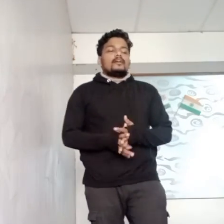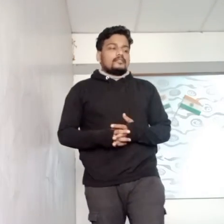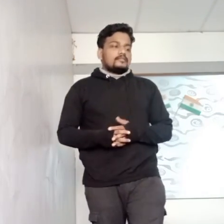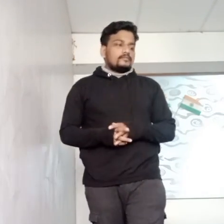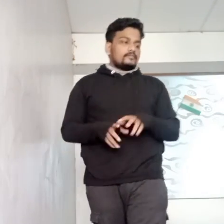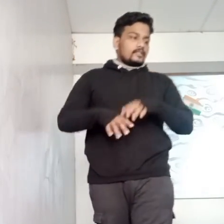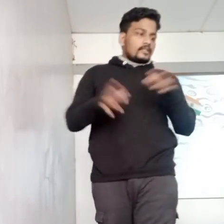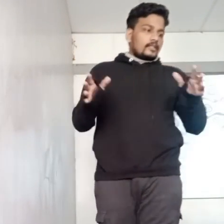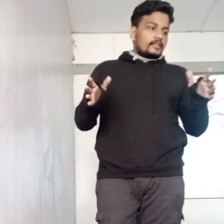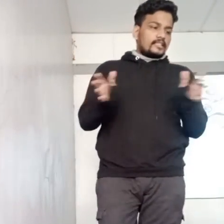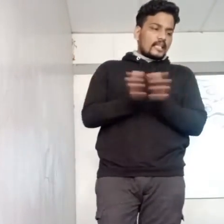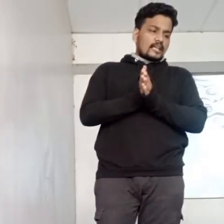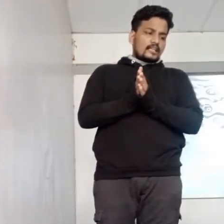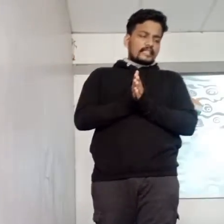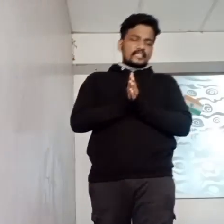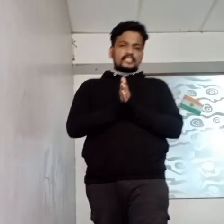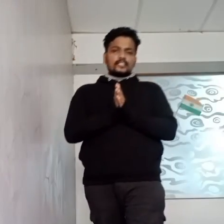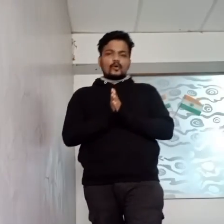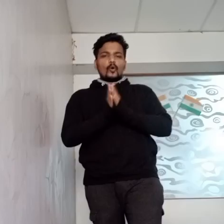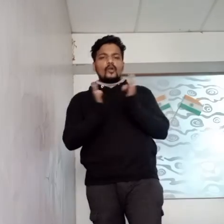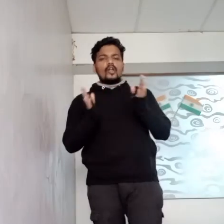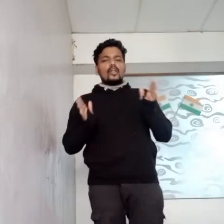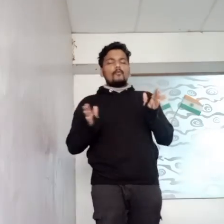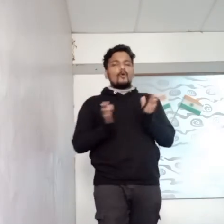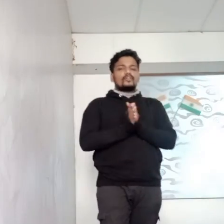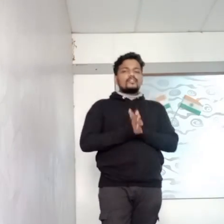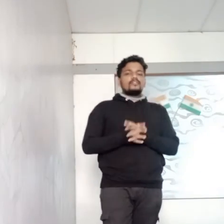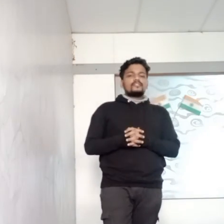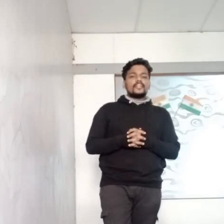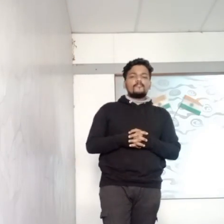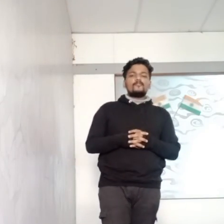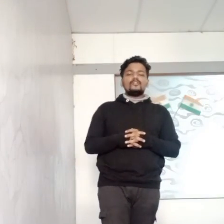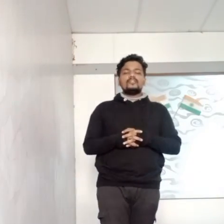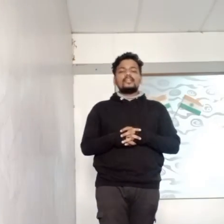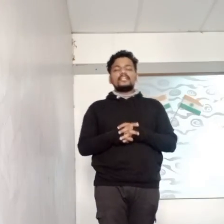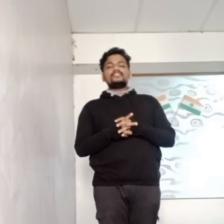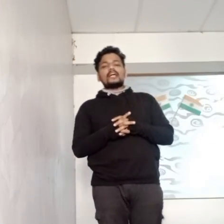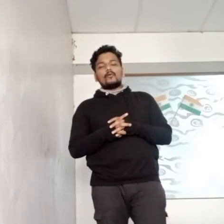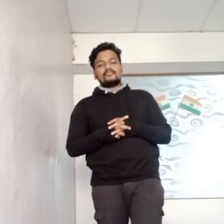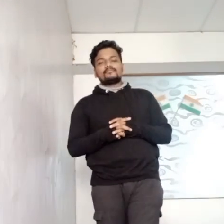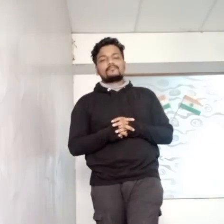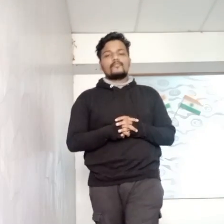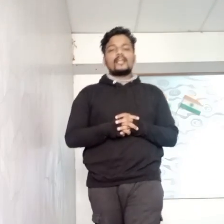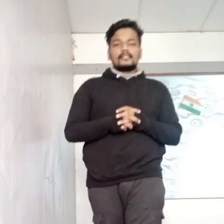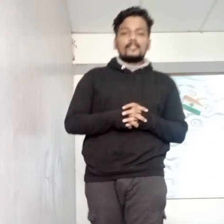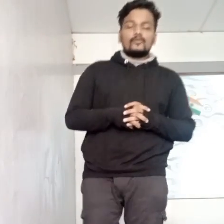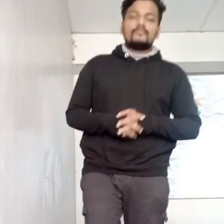uh, these are that is the overall about thread pool in Java. Thank you.